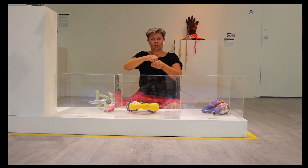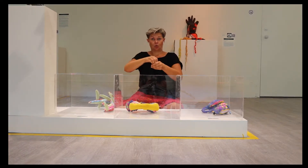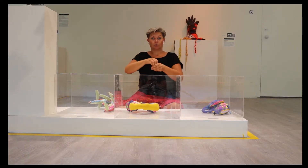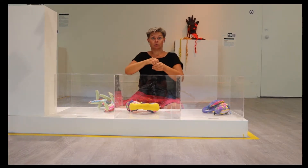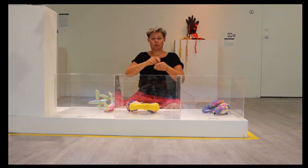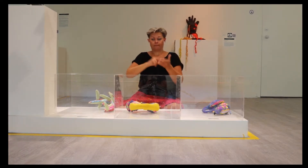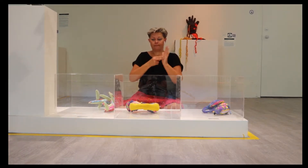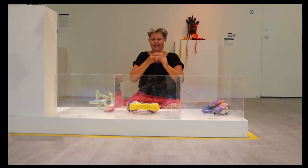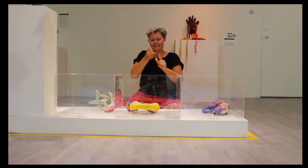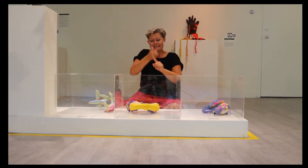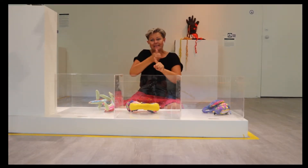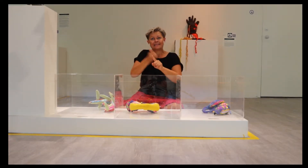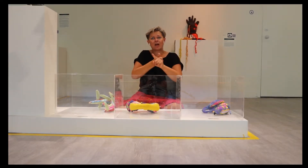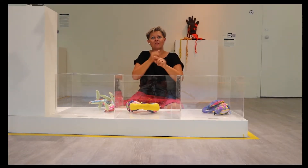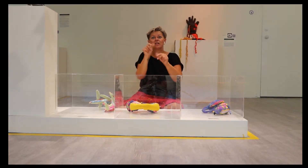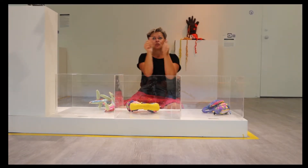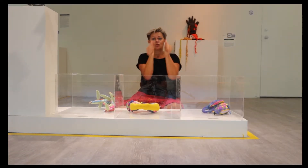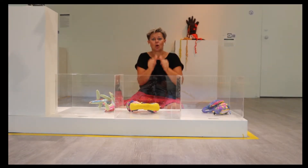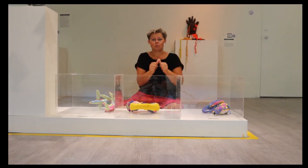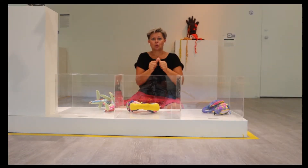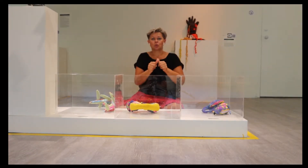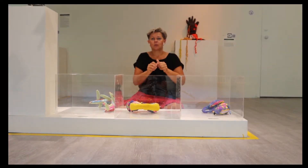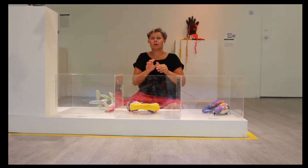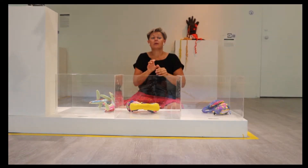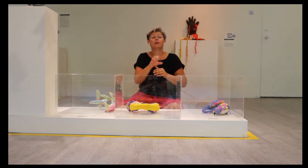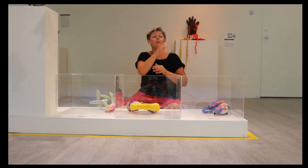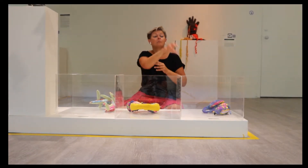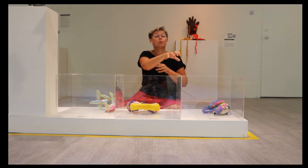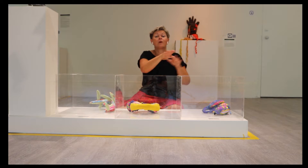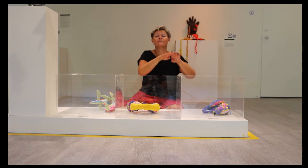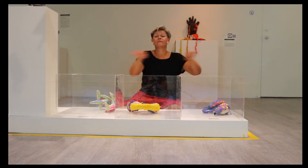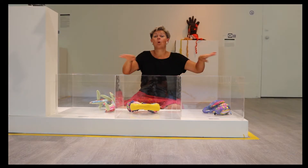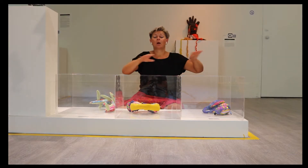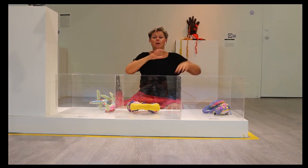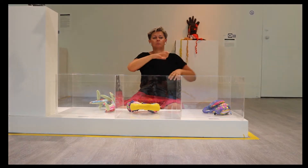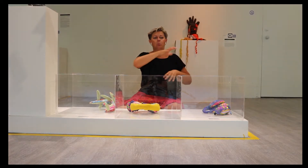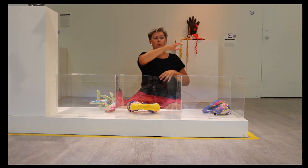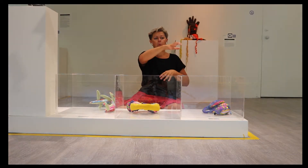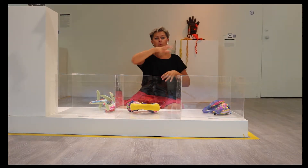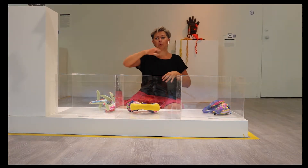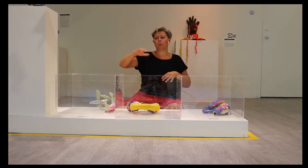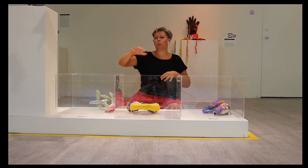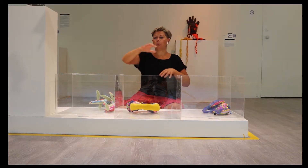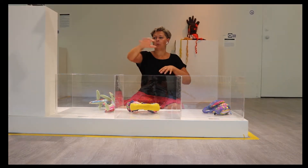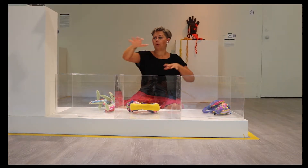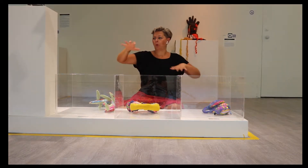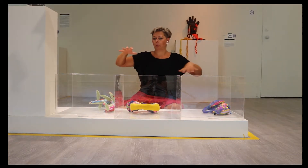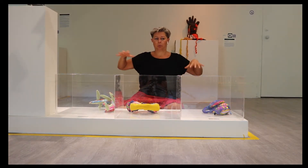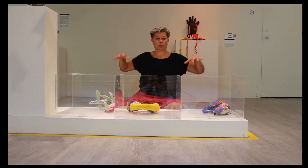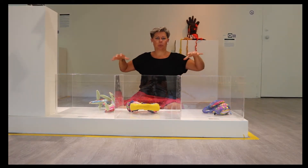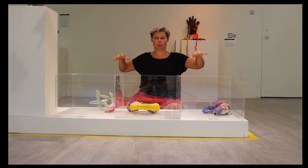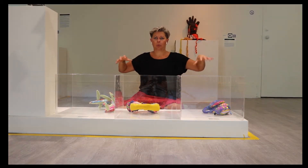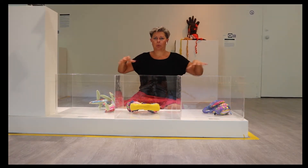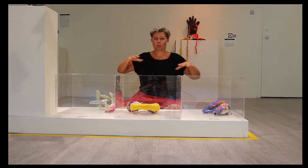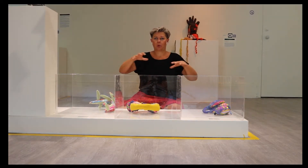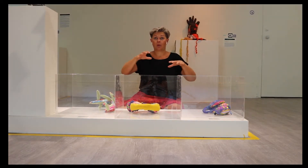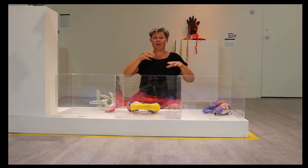sculpture. The sculptures are placed on the floor and are dancing around the gallery. They will only stop once the battery